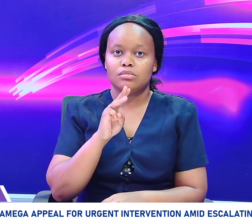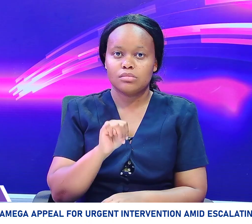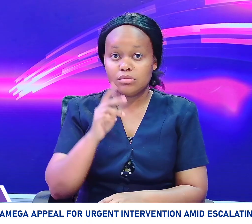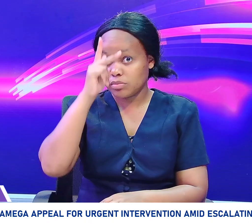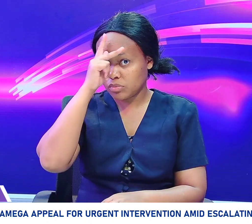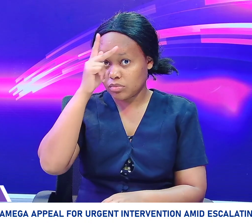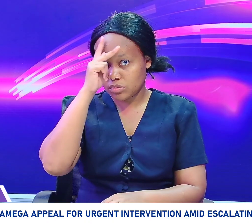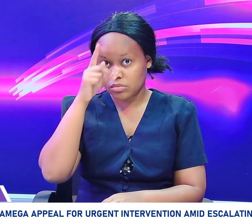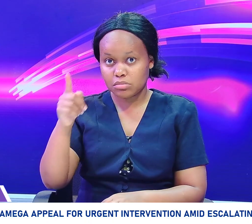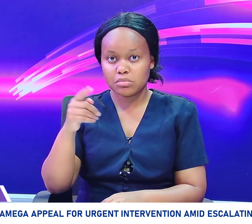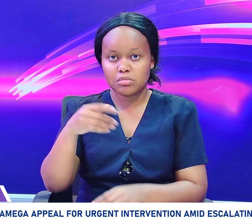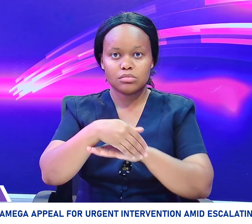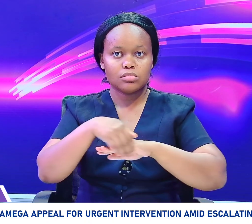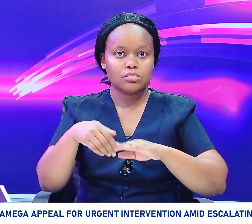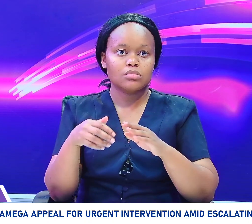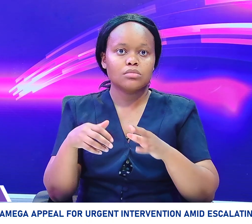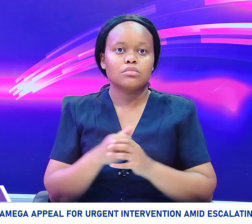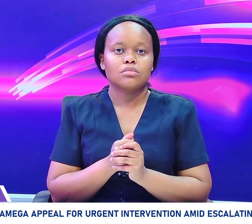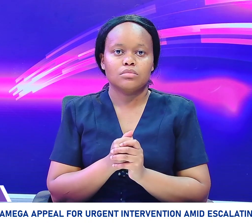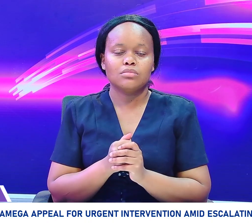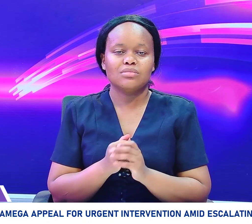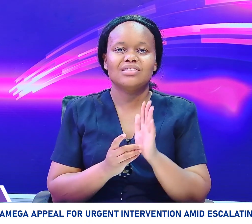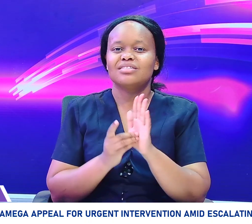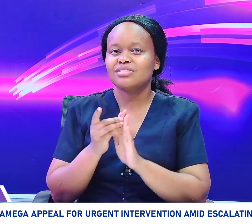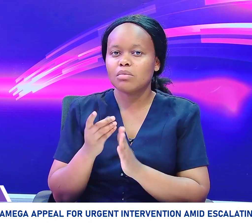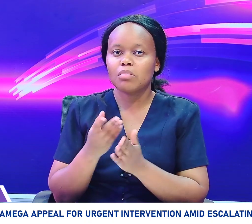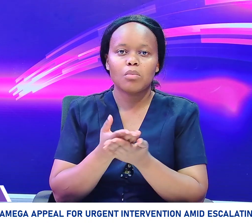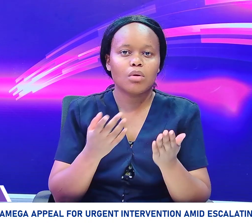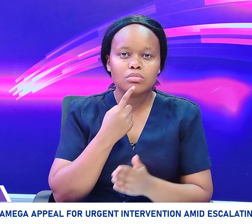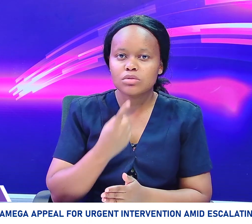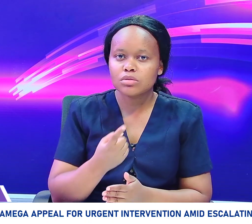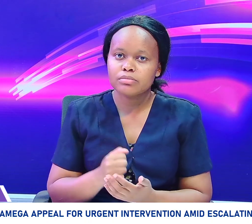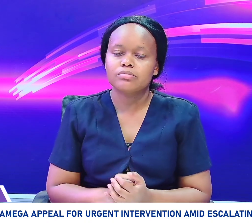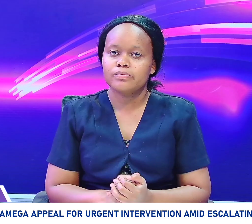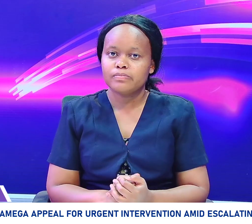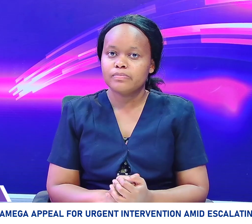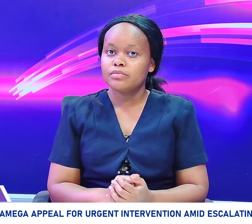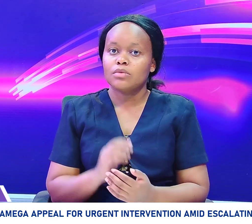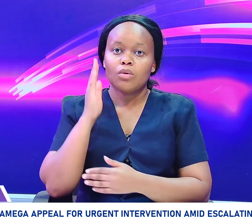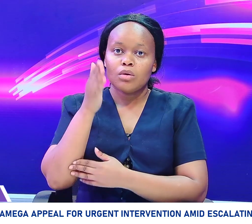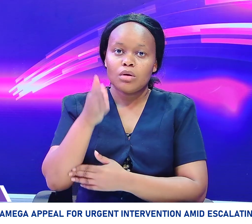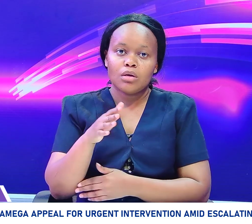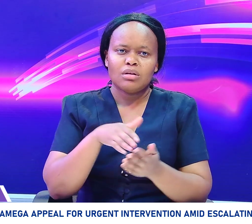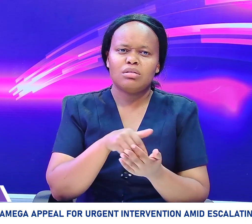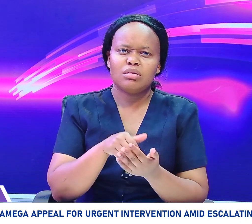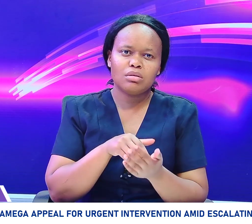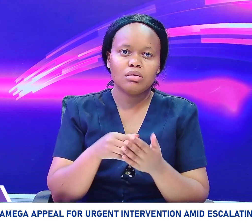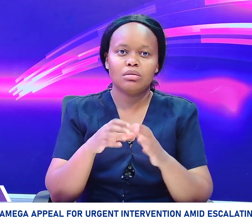fragmenting the ODM Kakamega branch into rival factions. A development, they say, could weaken the